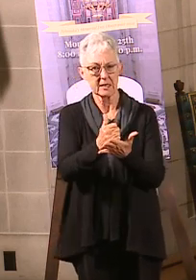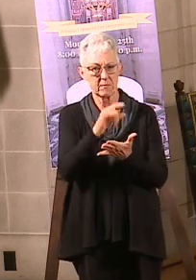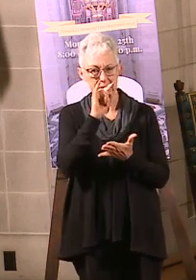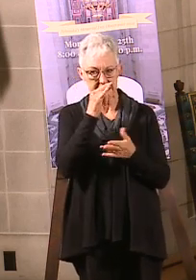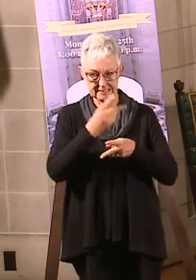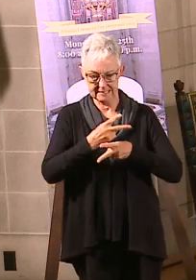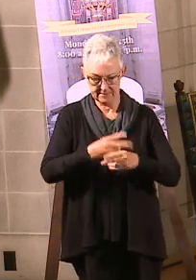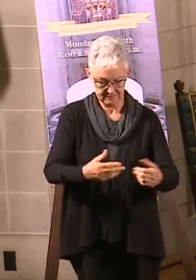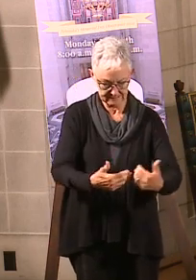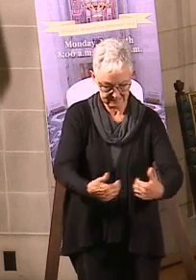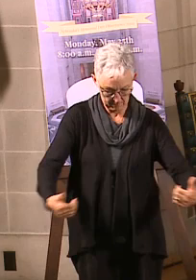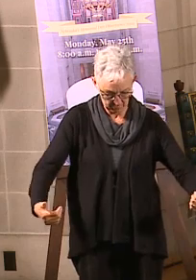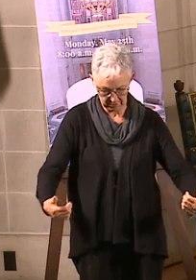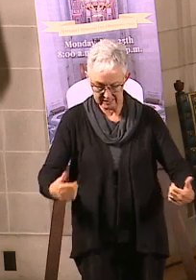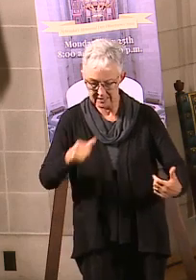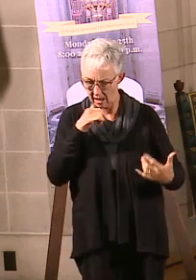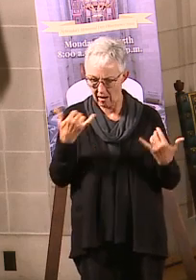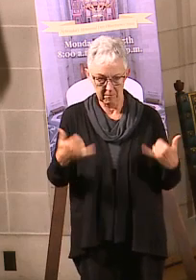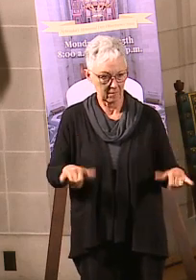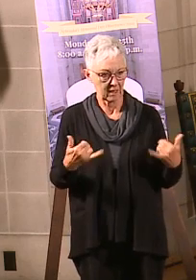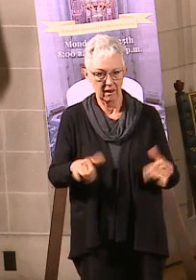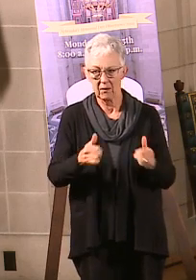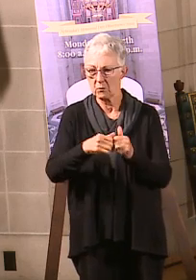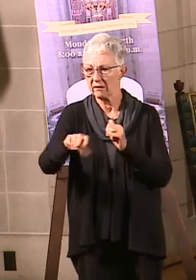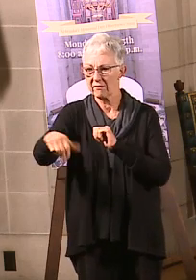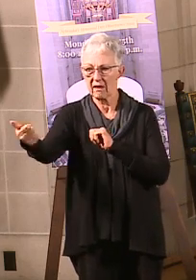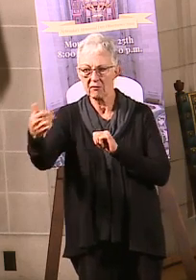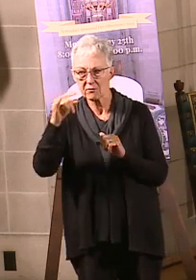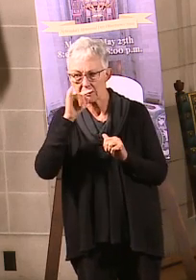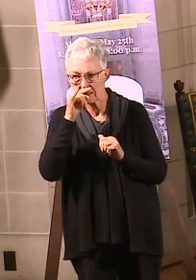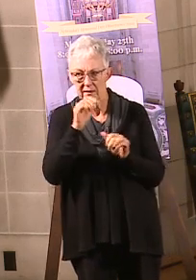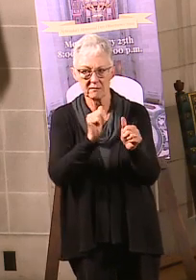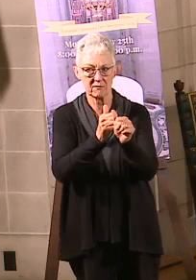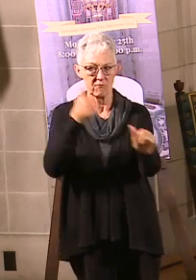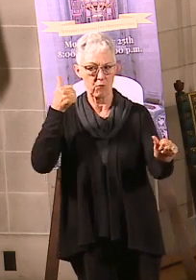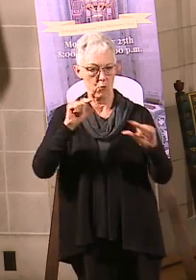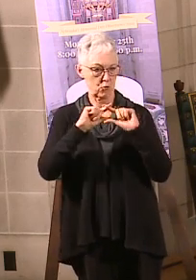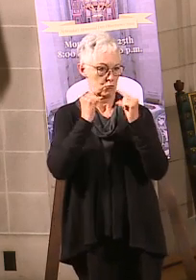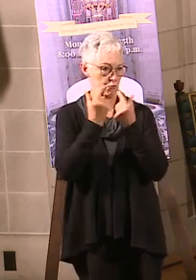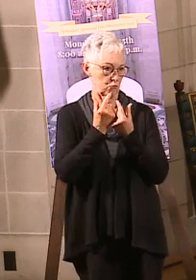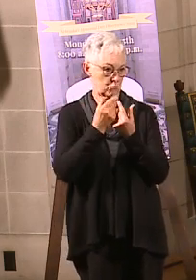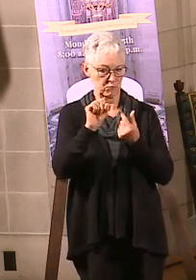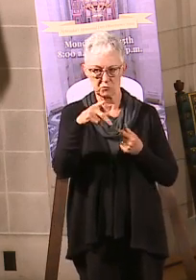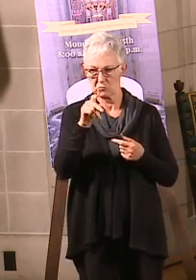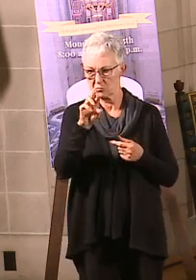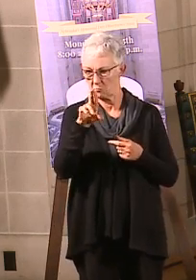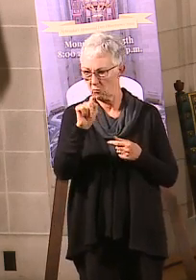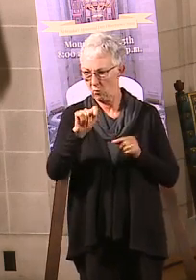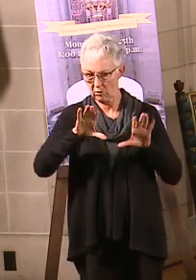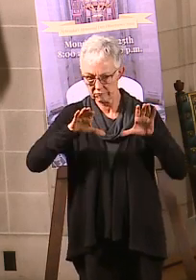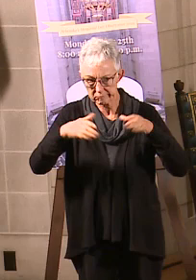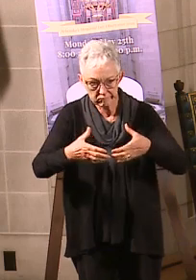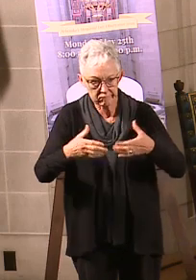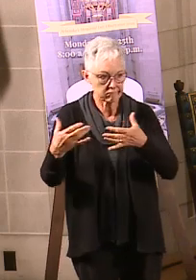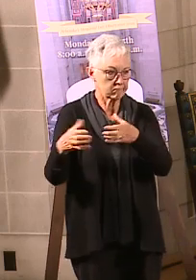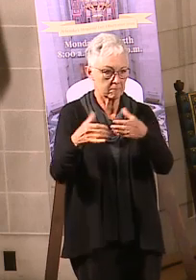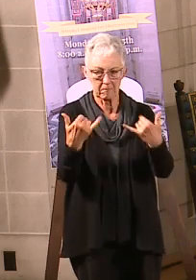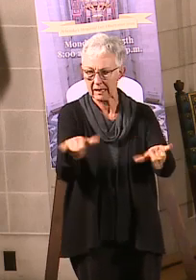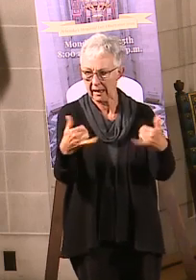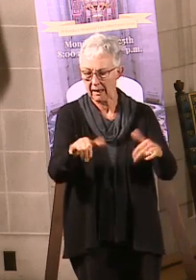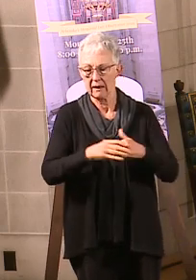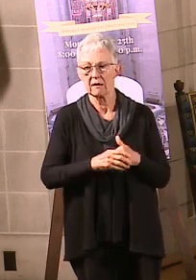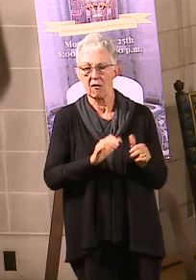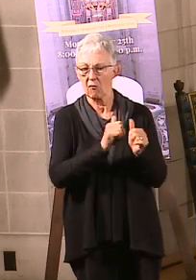distance by keeping them at home to play, avoid group sports, and to make sure that you are you're avoiding the